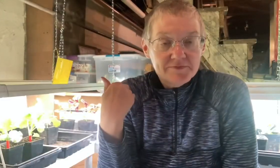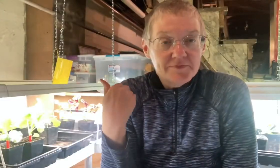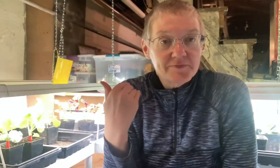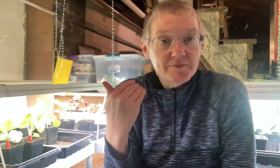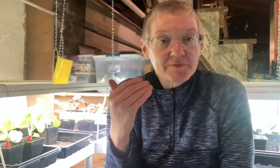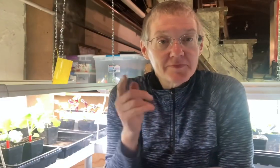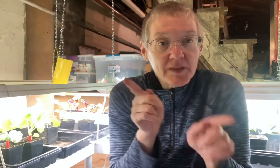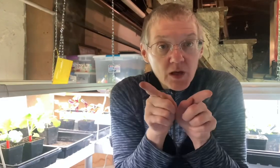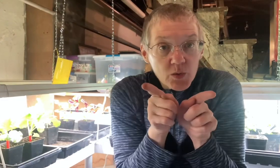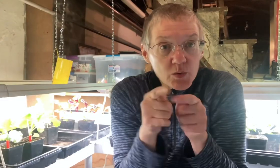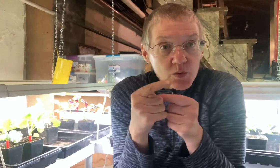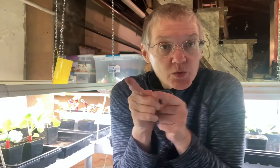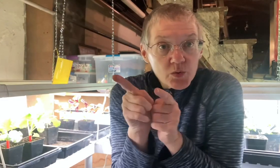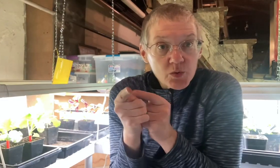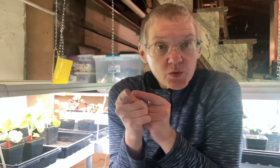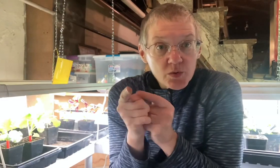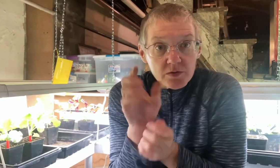So 12 days ago,